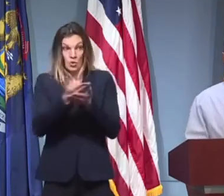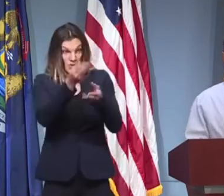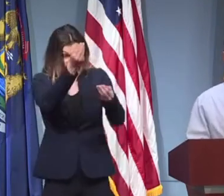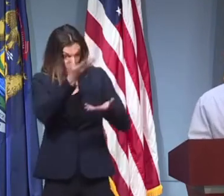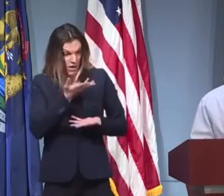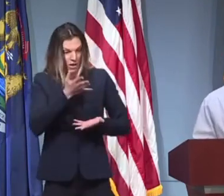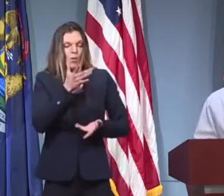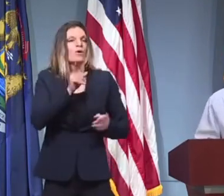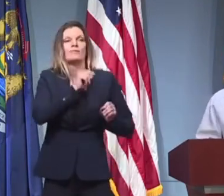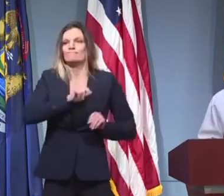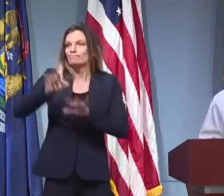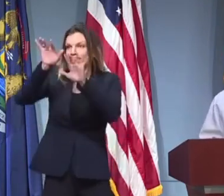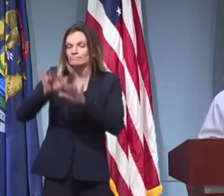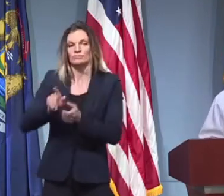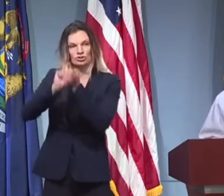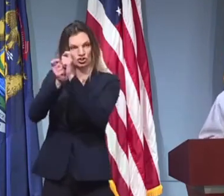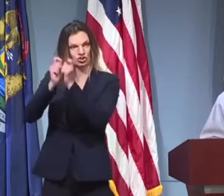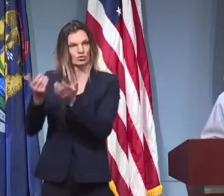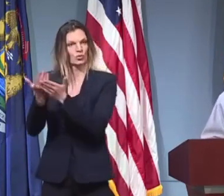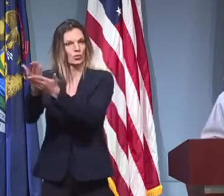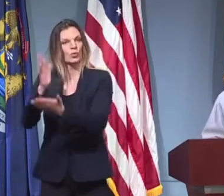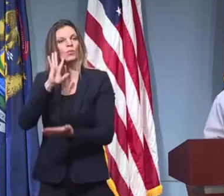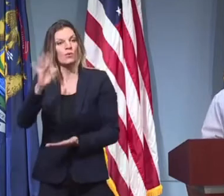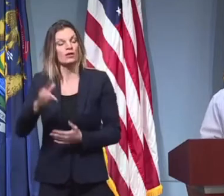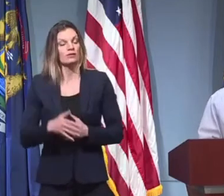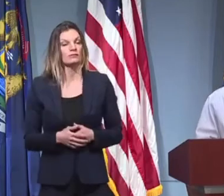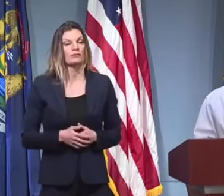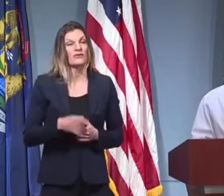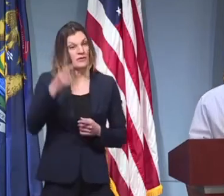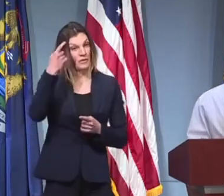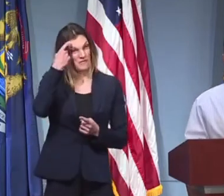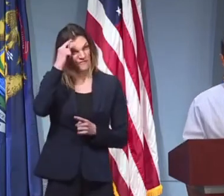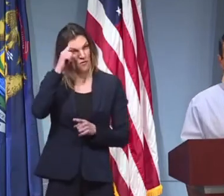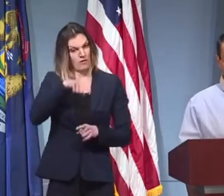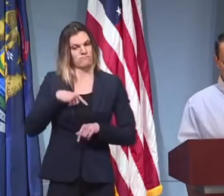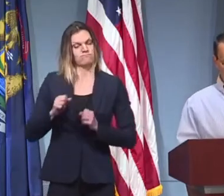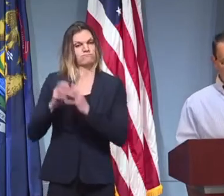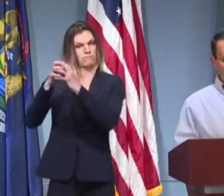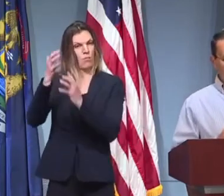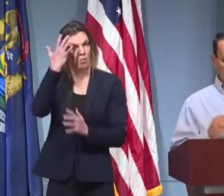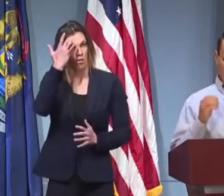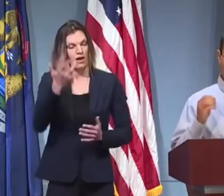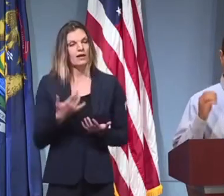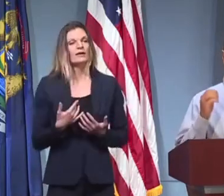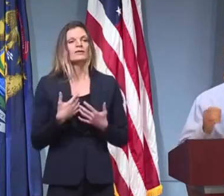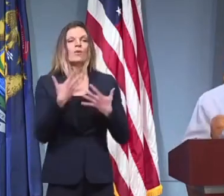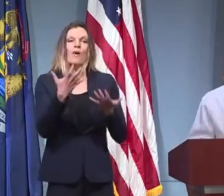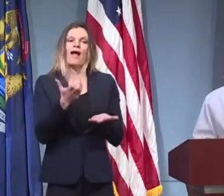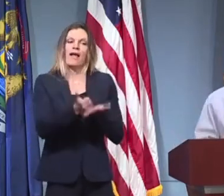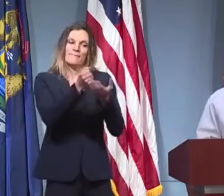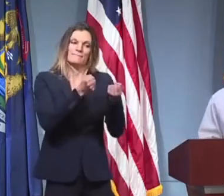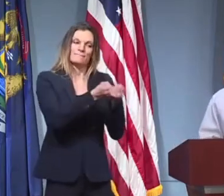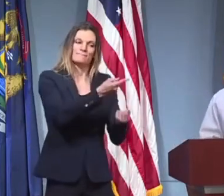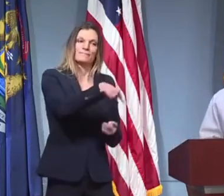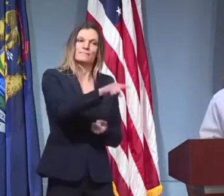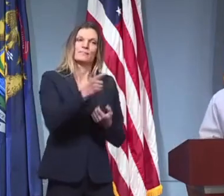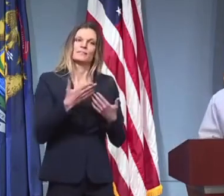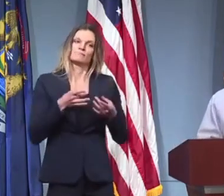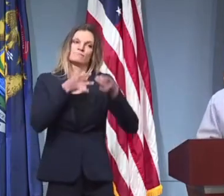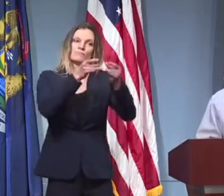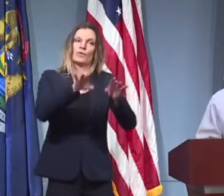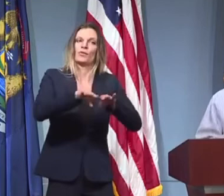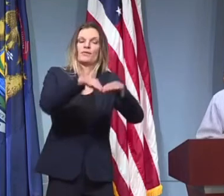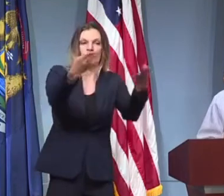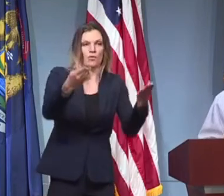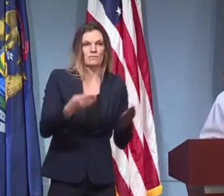tool is intended to make the process of opening easier by providing businesses with the tools they need, while also providing employees with these tools to